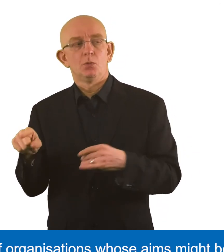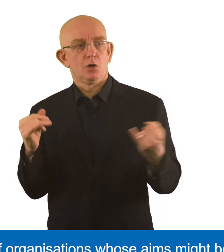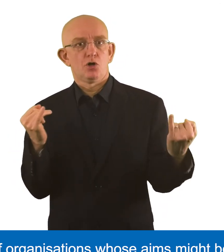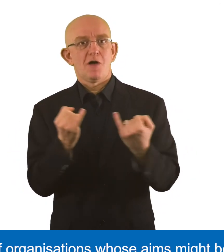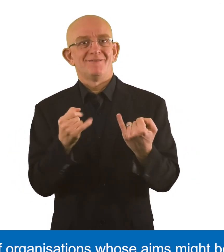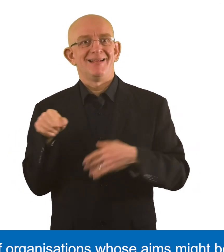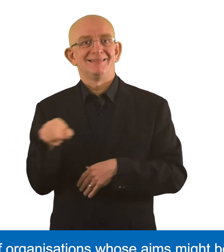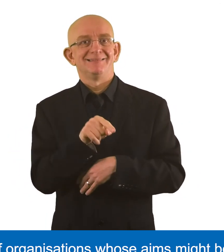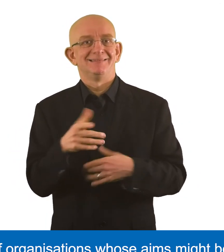DU.